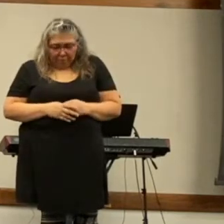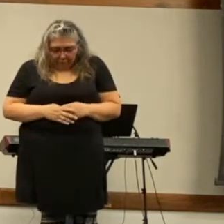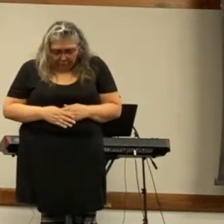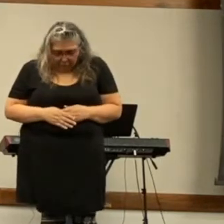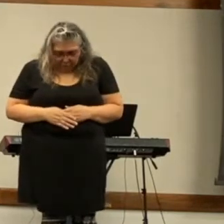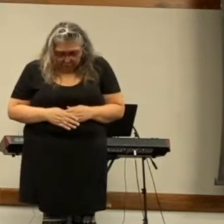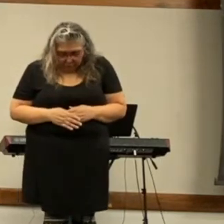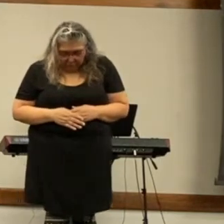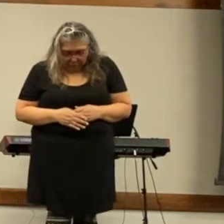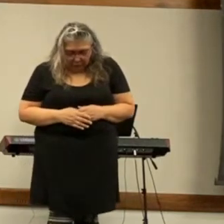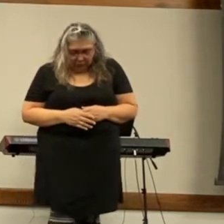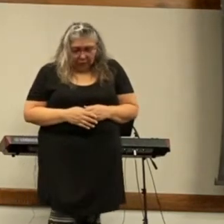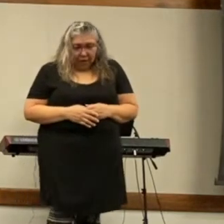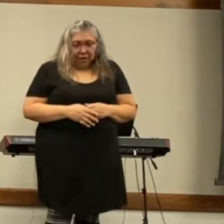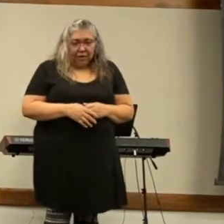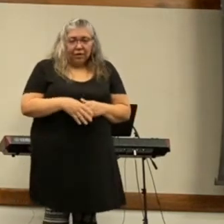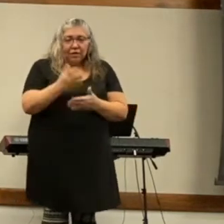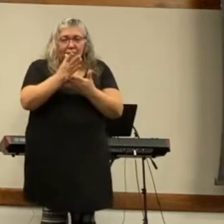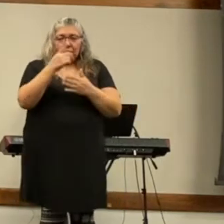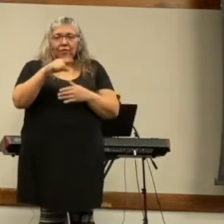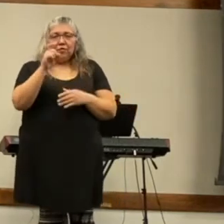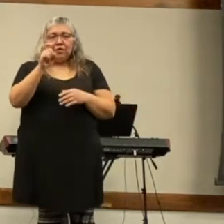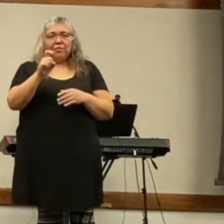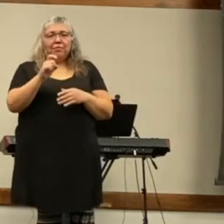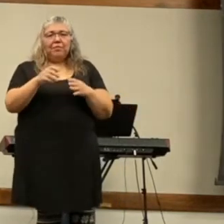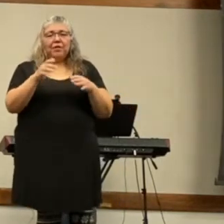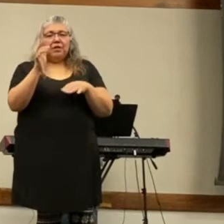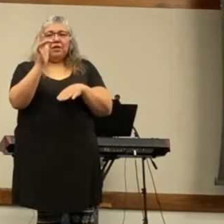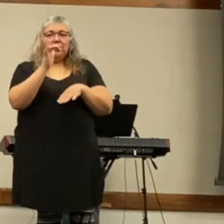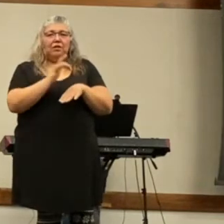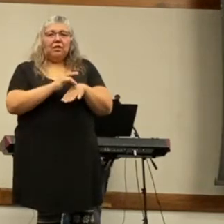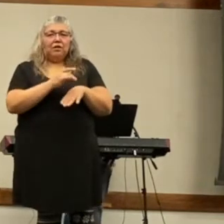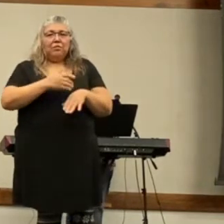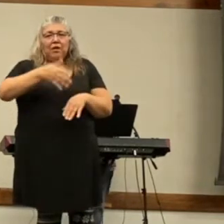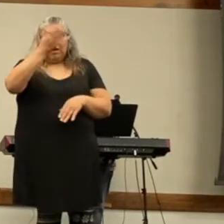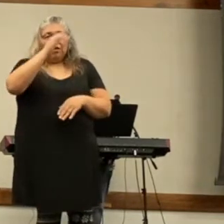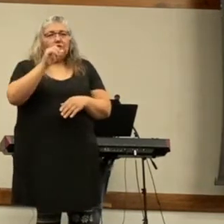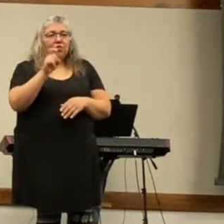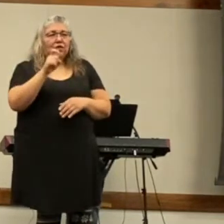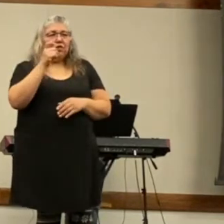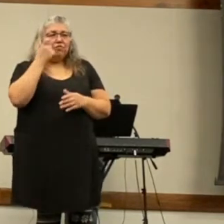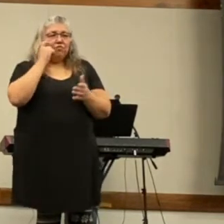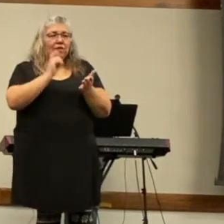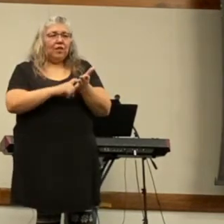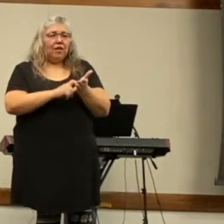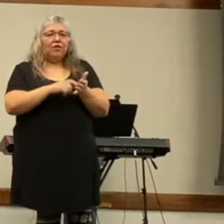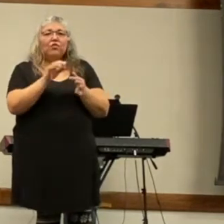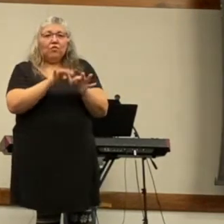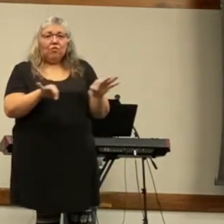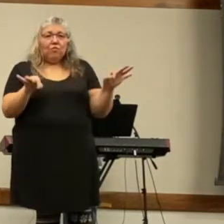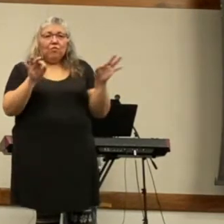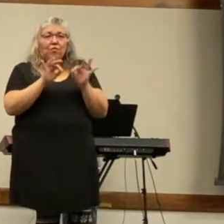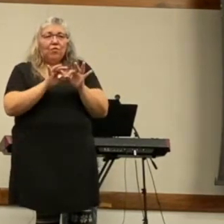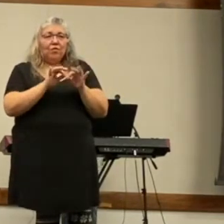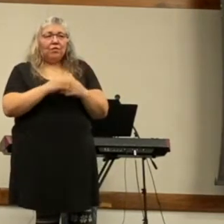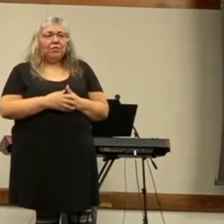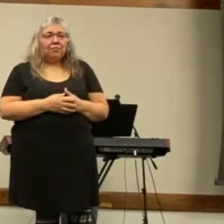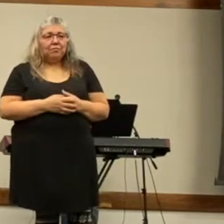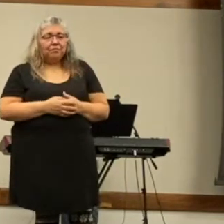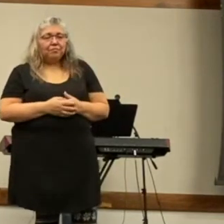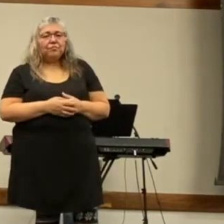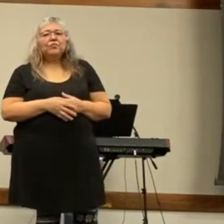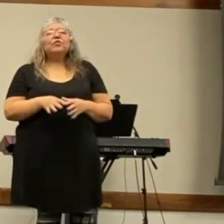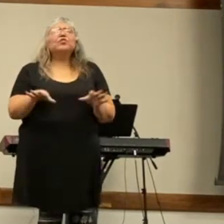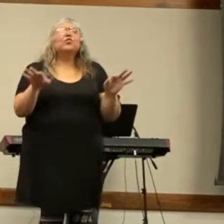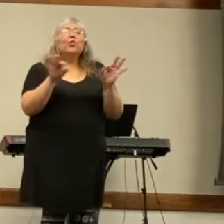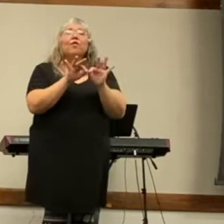Some of you need to be touched by God like that. Some of you need to realize that you are important. Some of you need to realize that you are